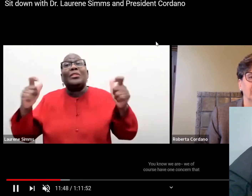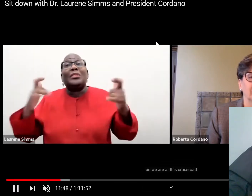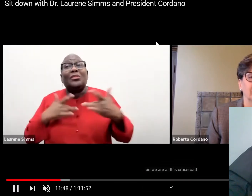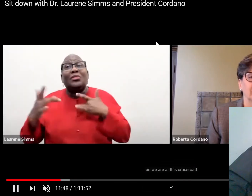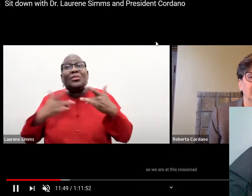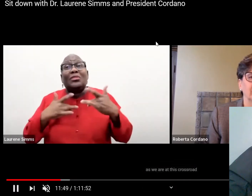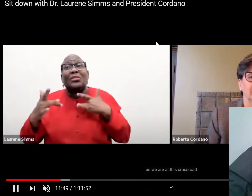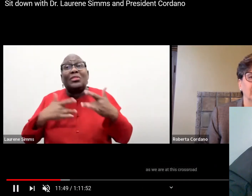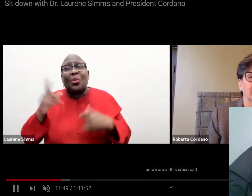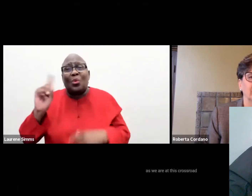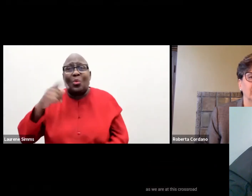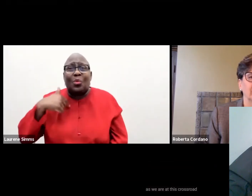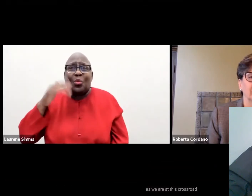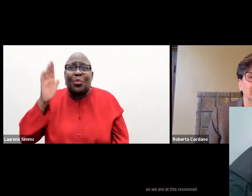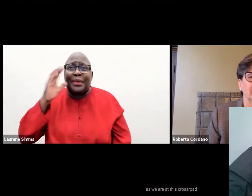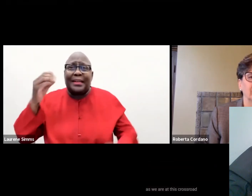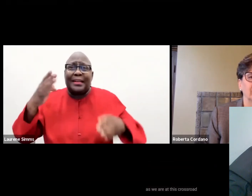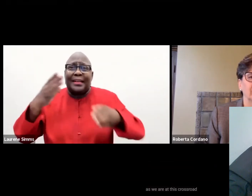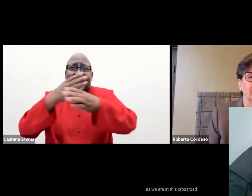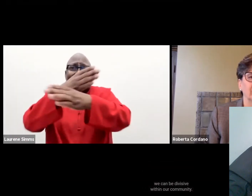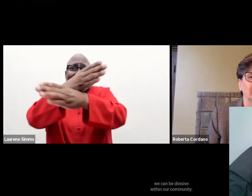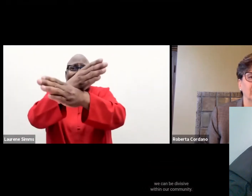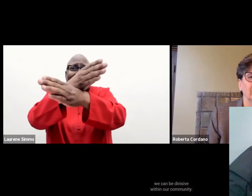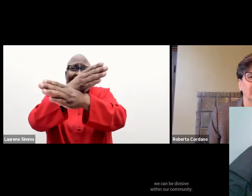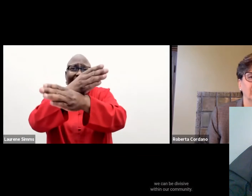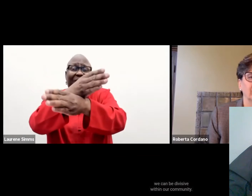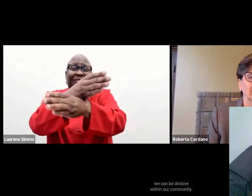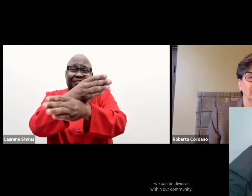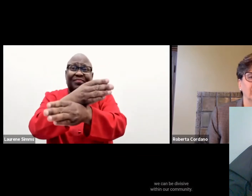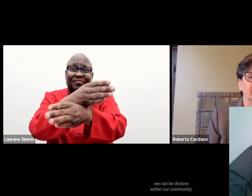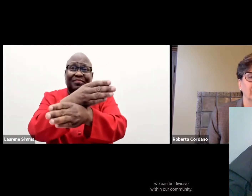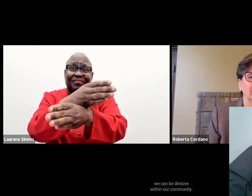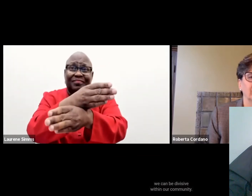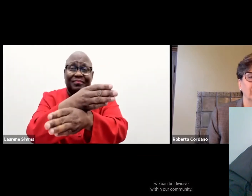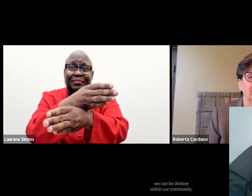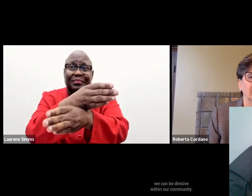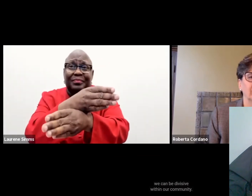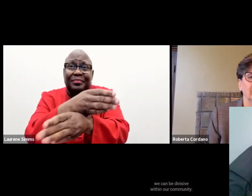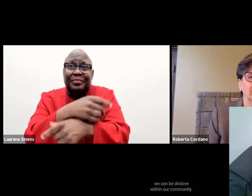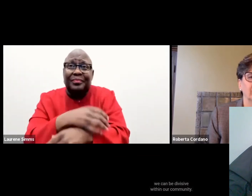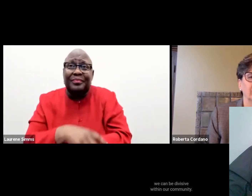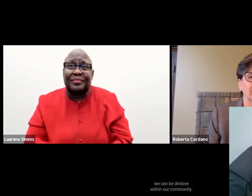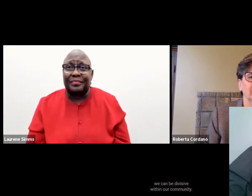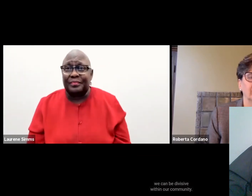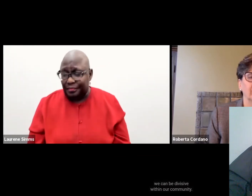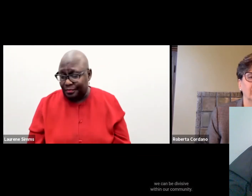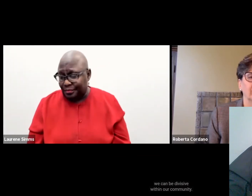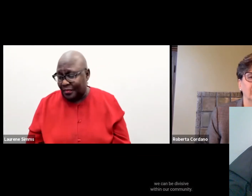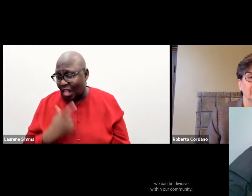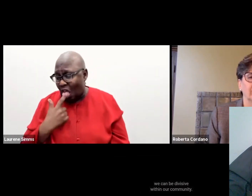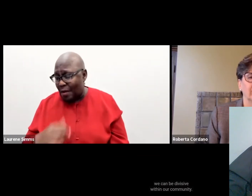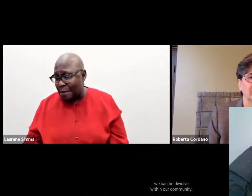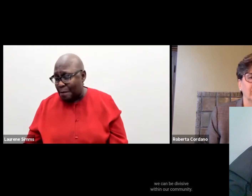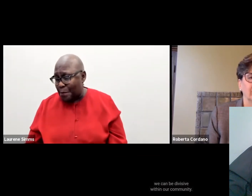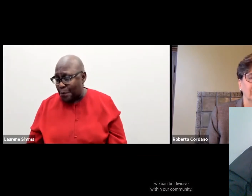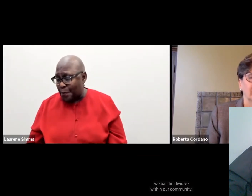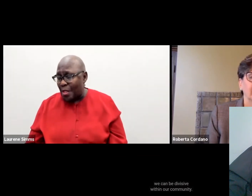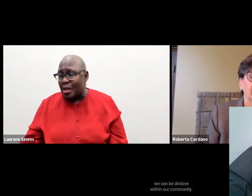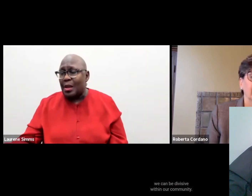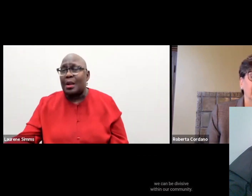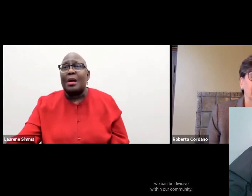persuade anyway, so I don't want to worry anybody. I just want to address that we are at a crossroads at this point in